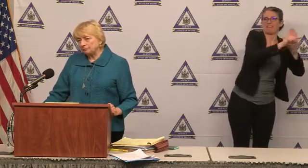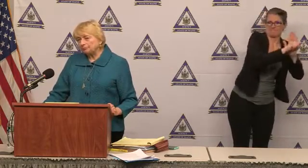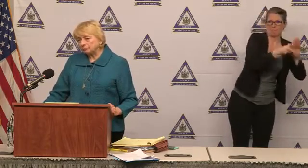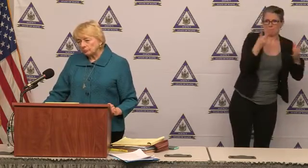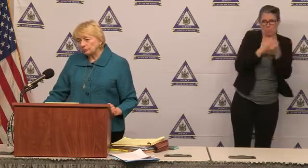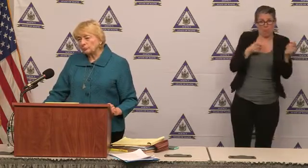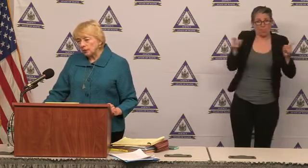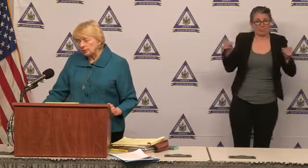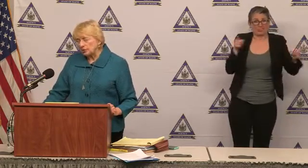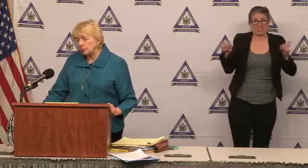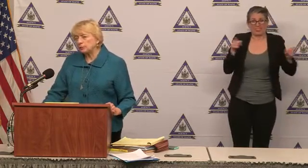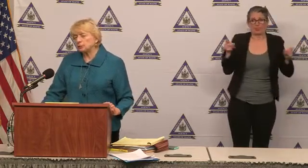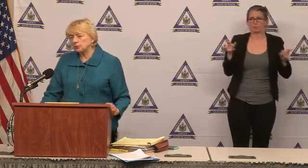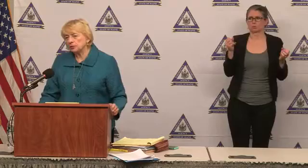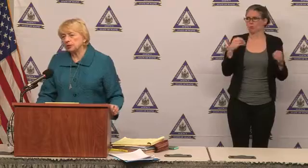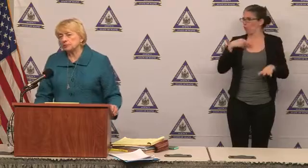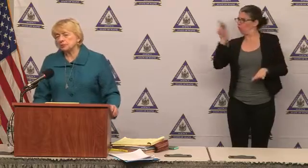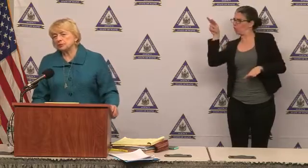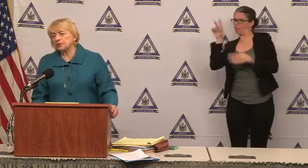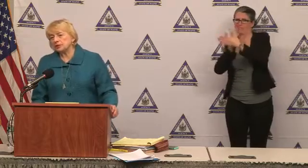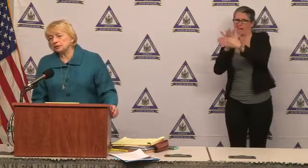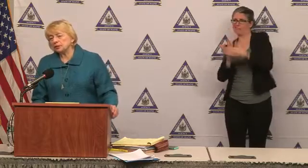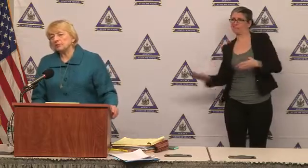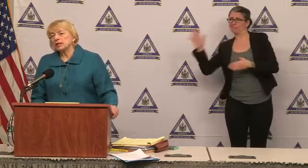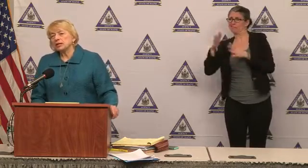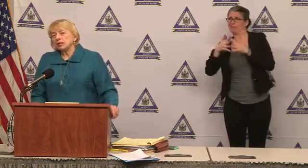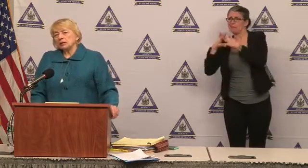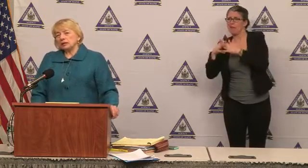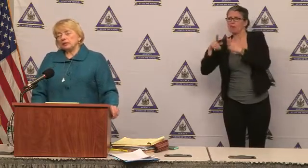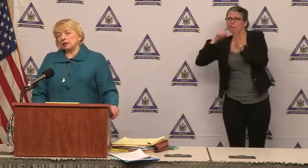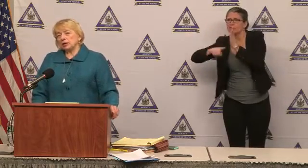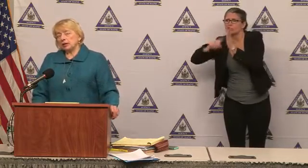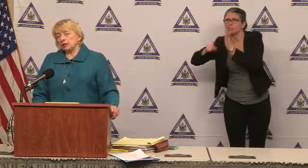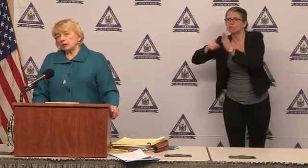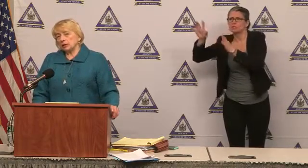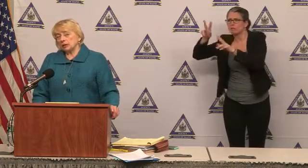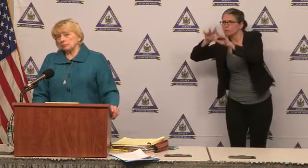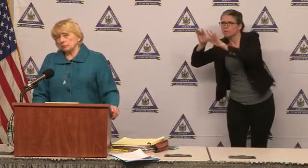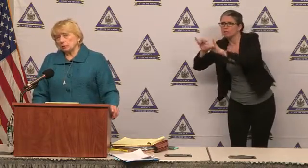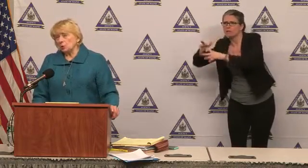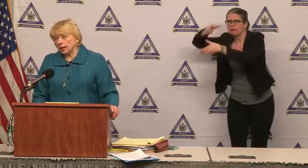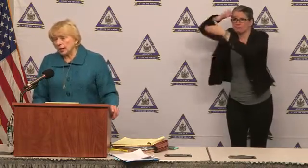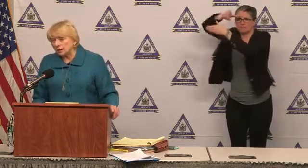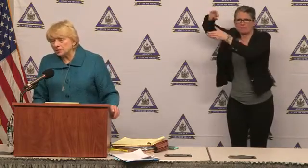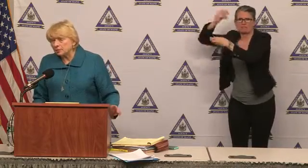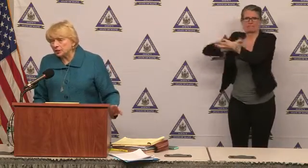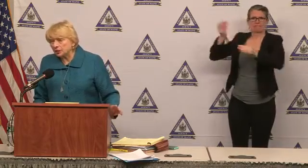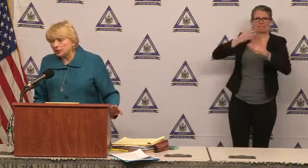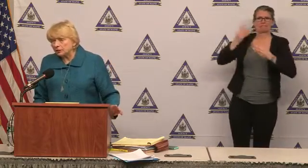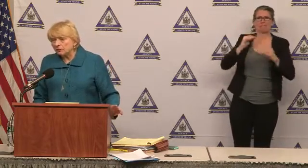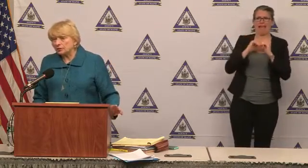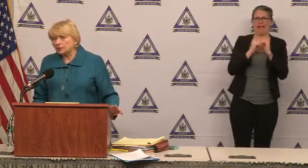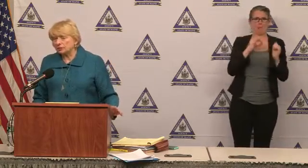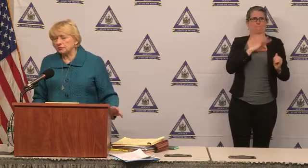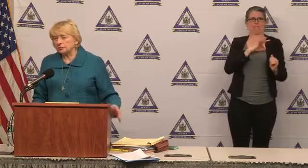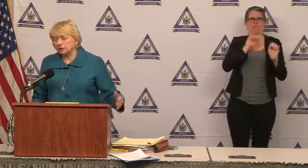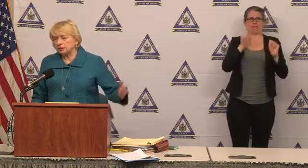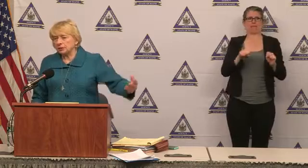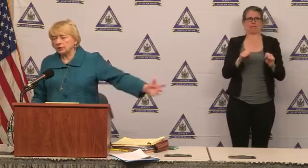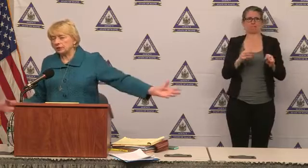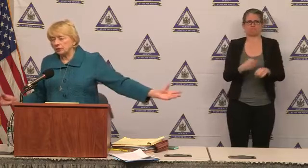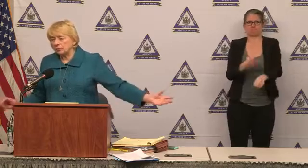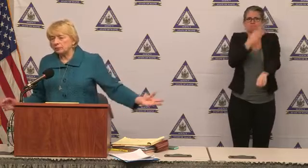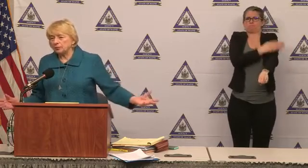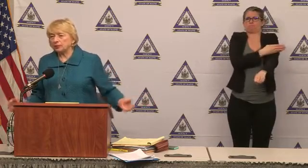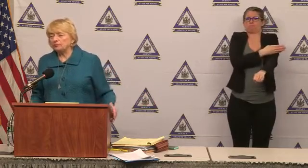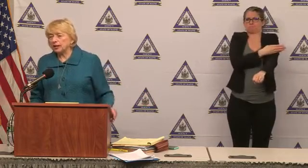ground, seeing what people are doing and observing and hearing. If there are locales in particular that don't feel that they